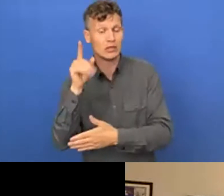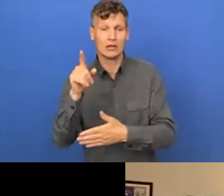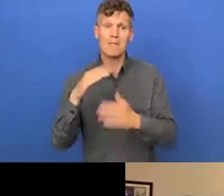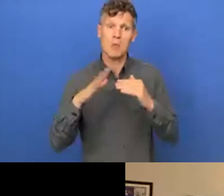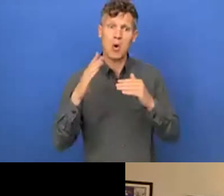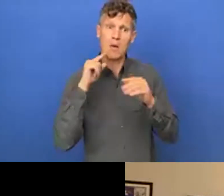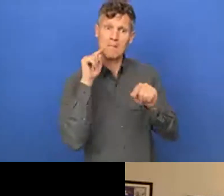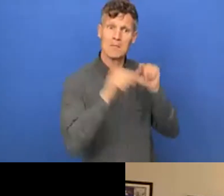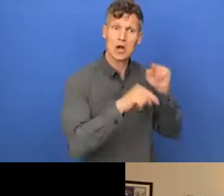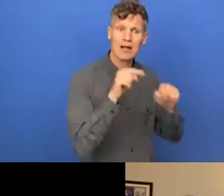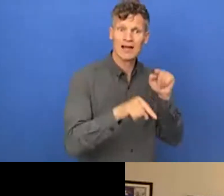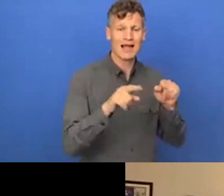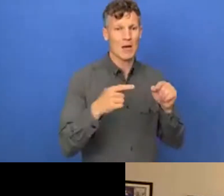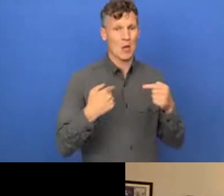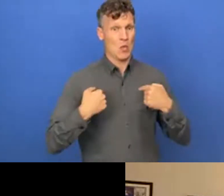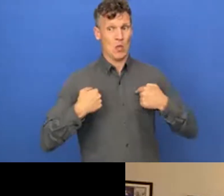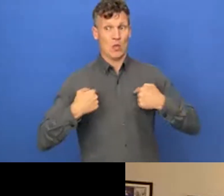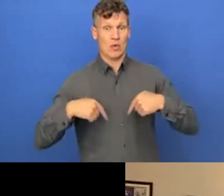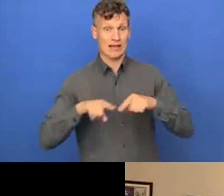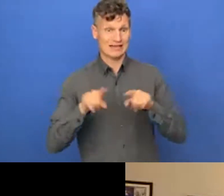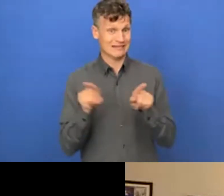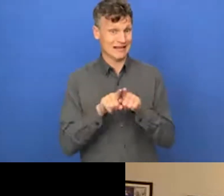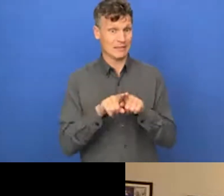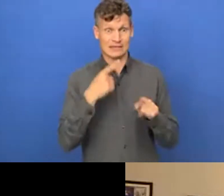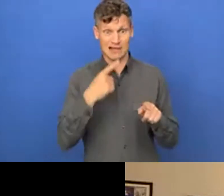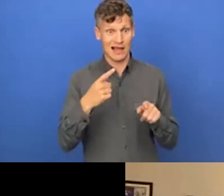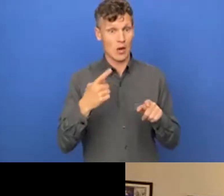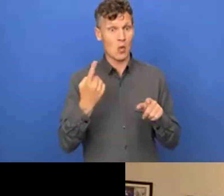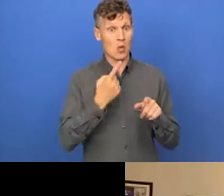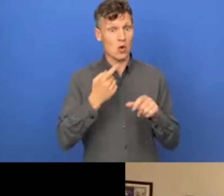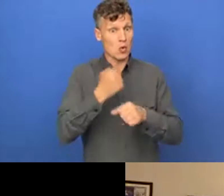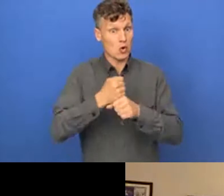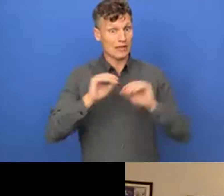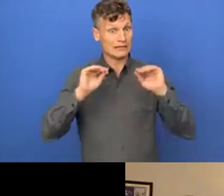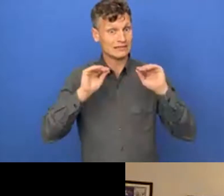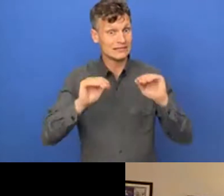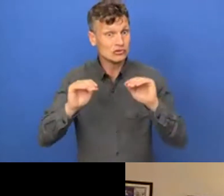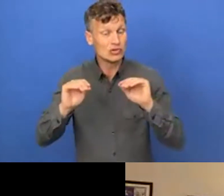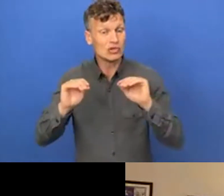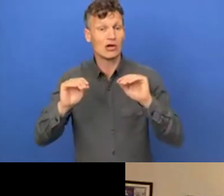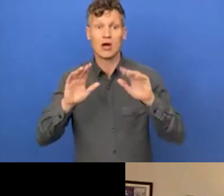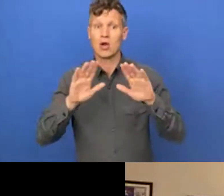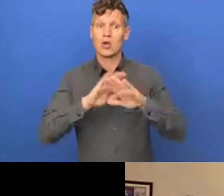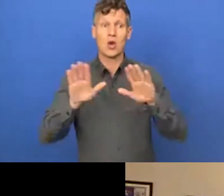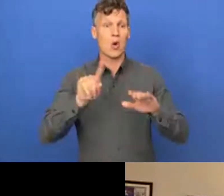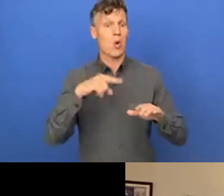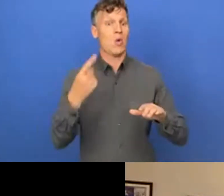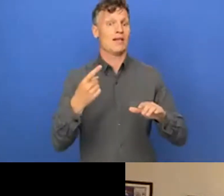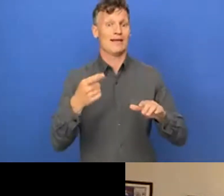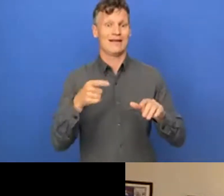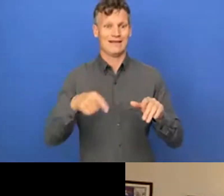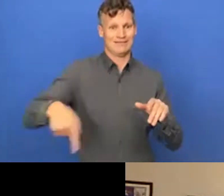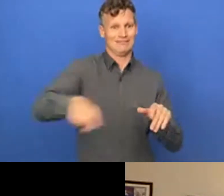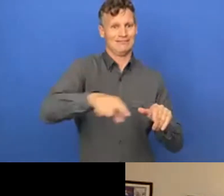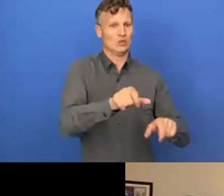violence perpetrated by teachers, not just bullying perpetrated by peers. So could you respond